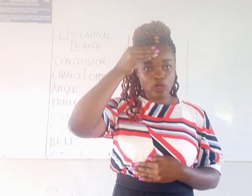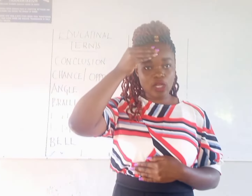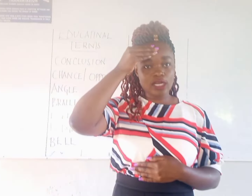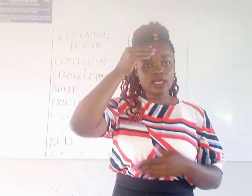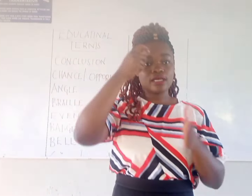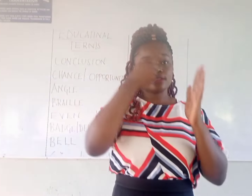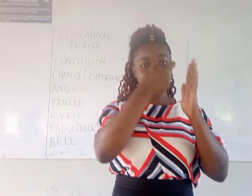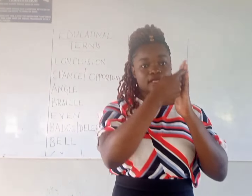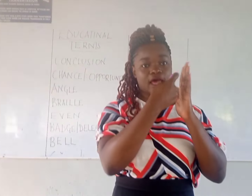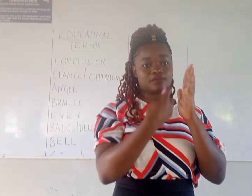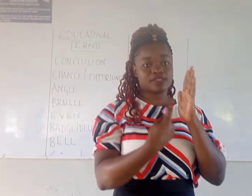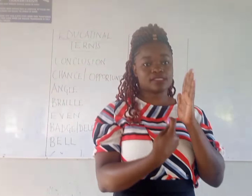educational terms.